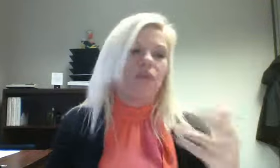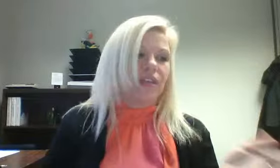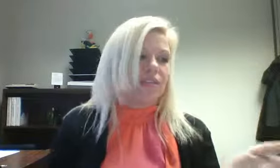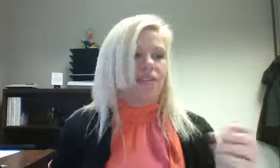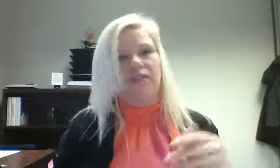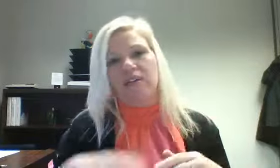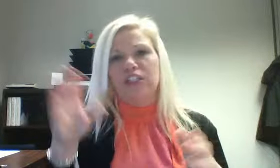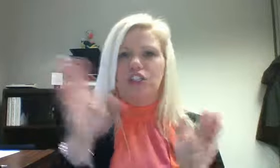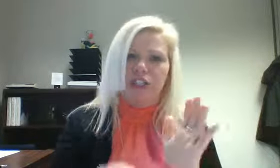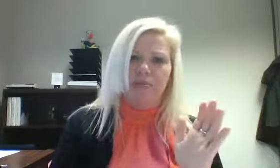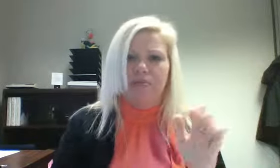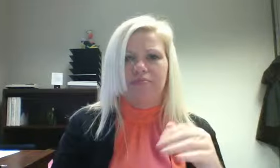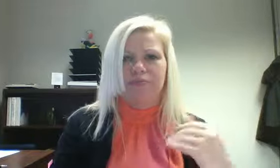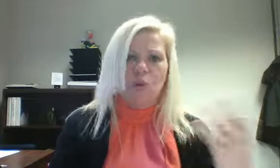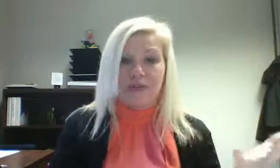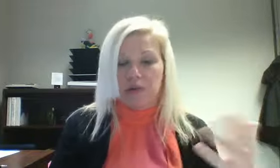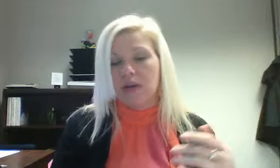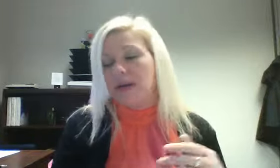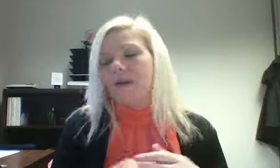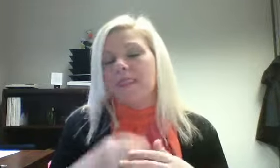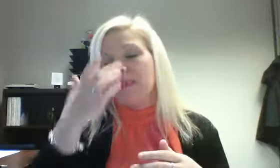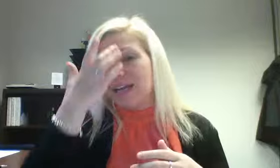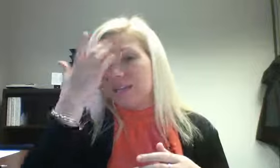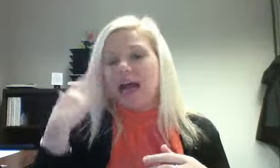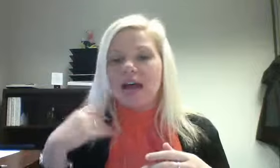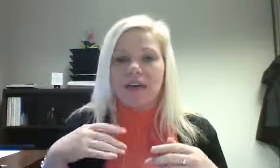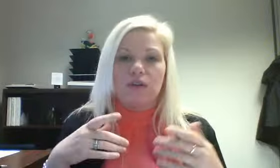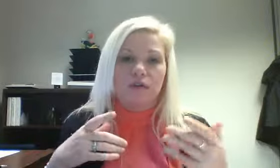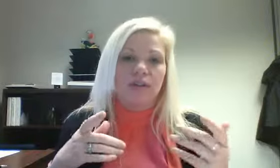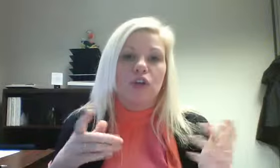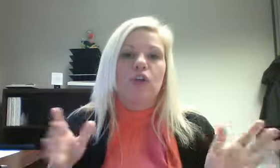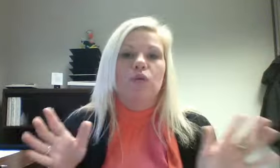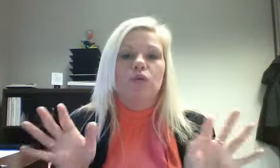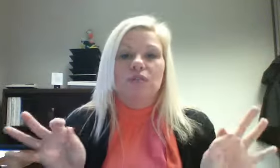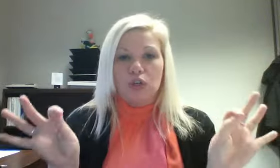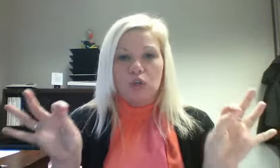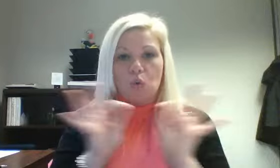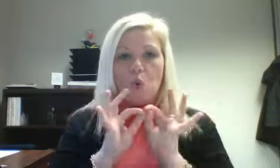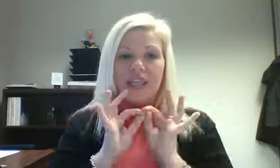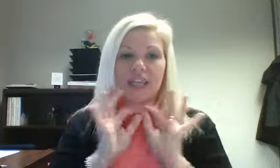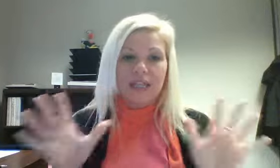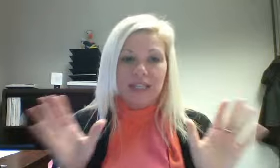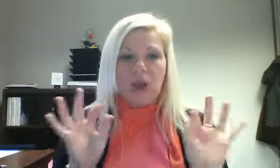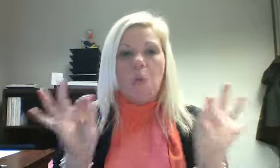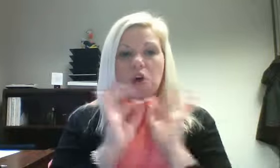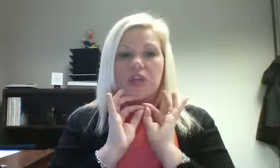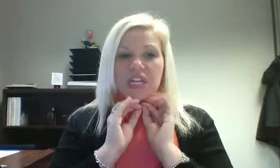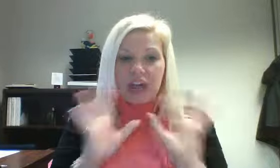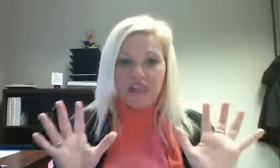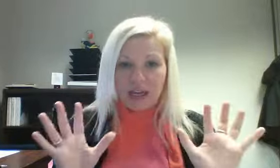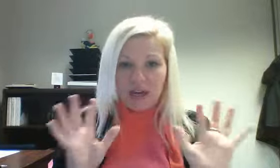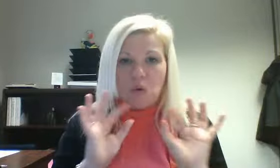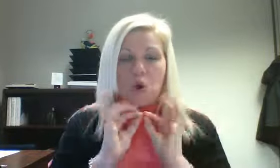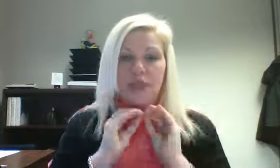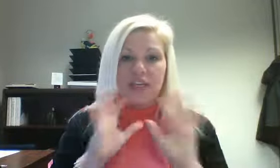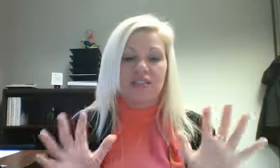this is a very cheap whatever. That's not how they use it. They'll use worthless, like worth nothing, worthless.